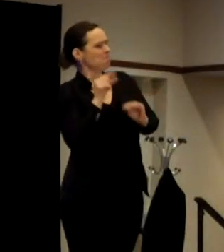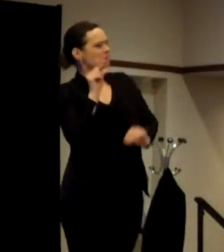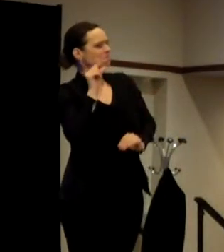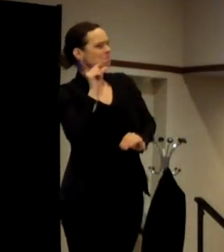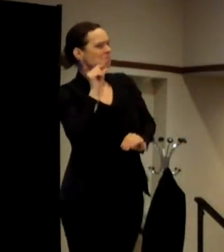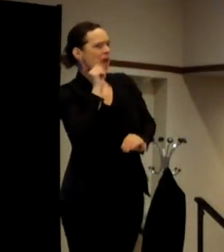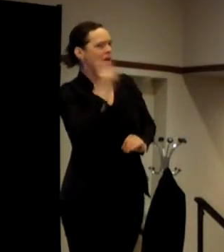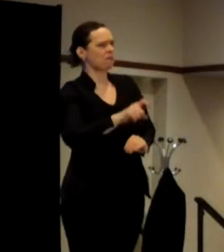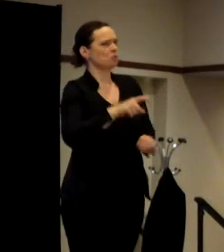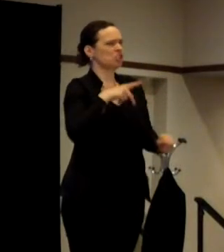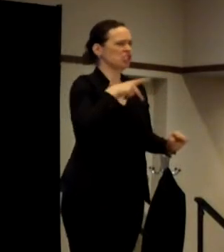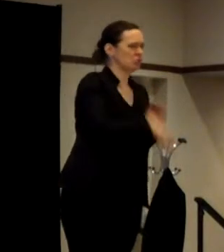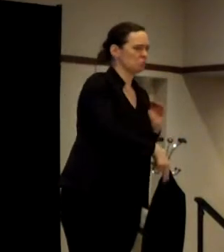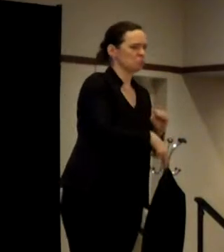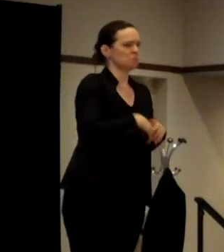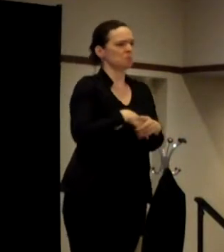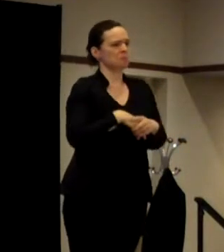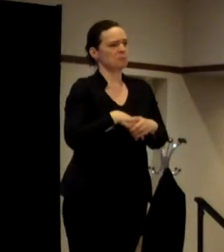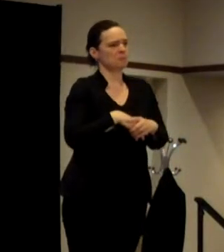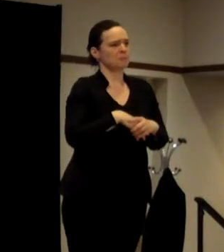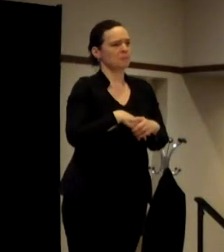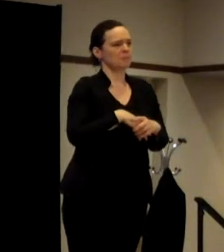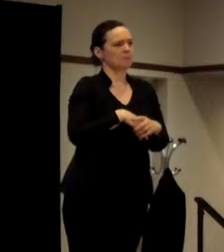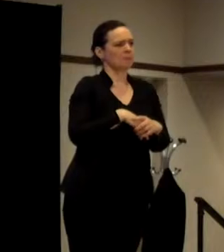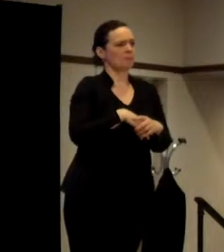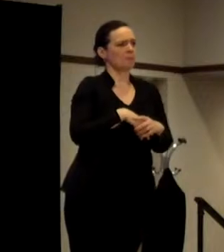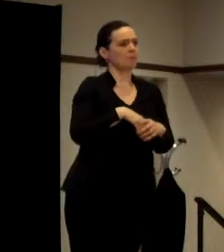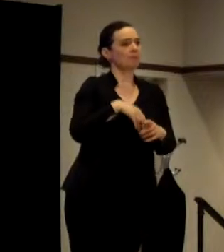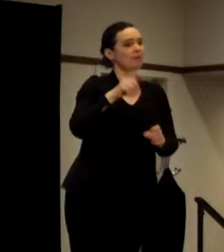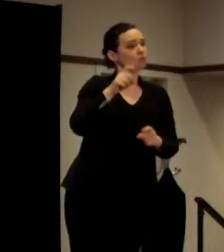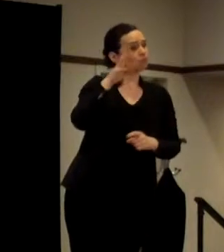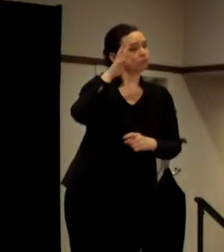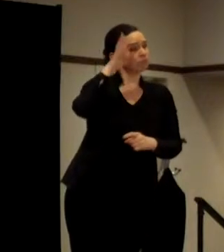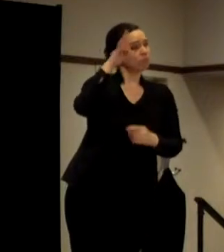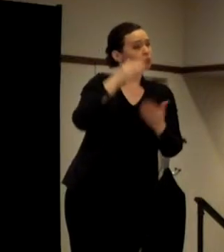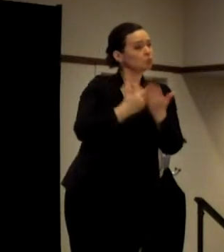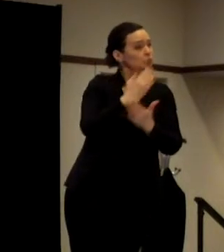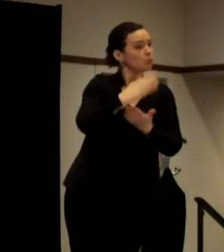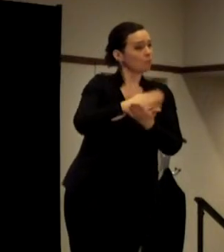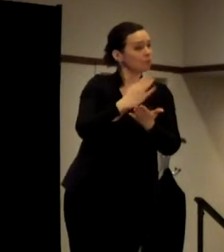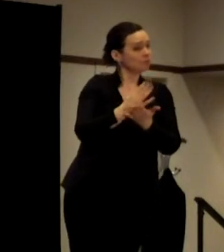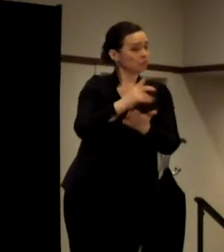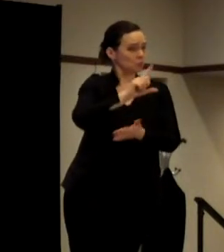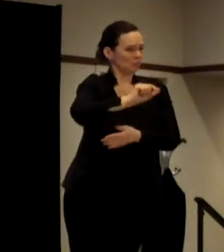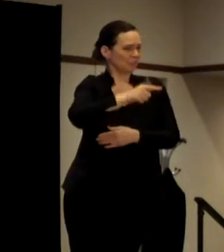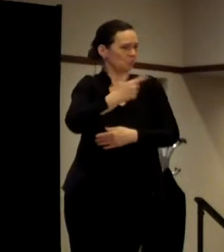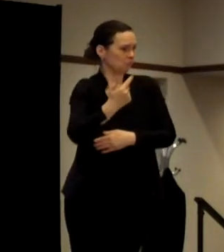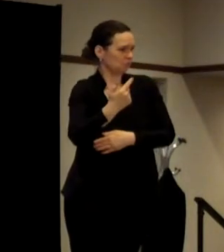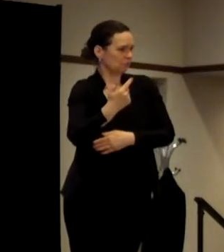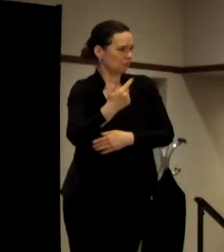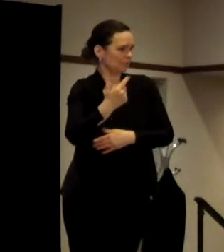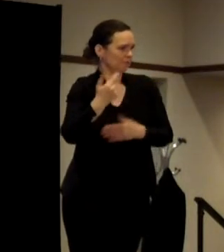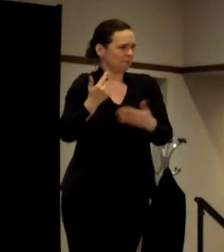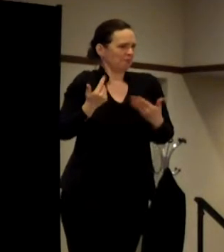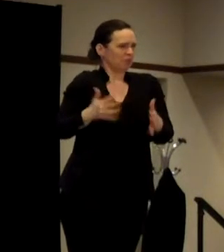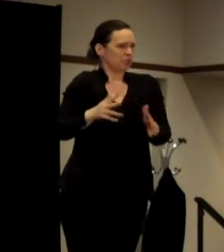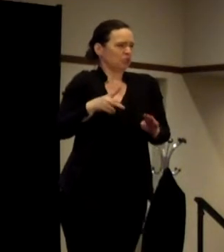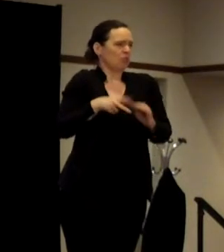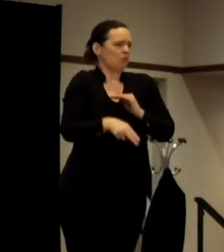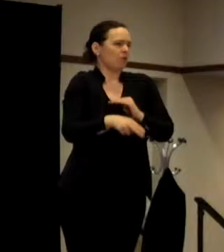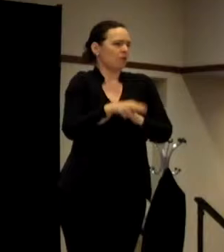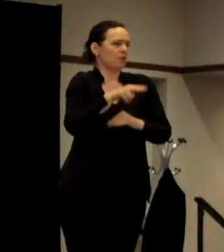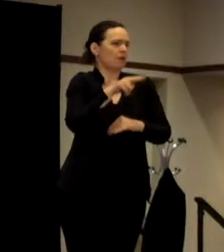You don't know what you don't know. In the middle of the budget we're preparing for 2021, we